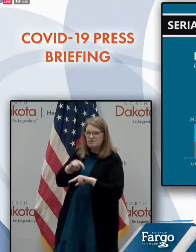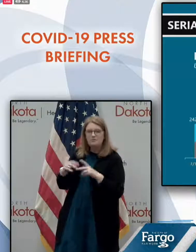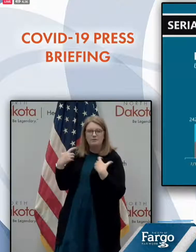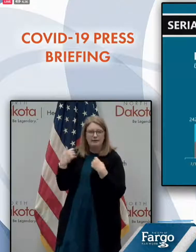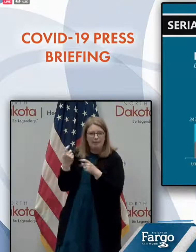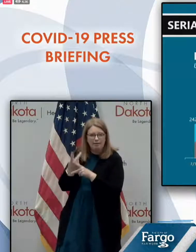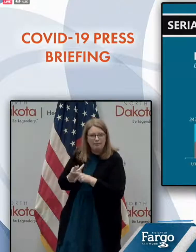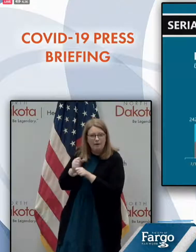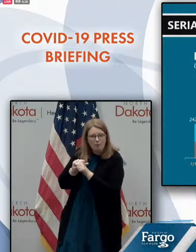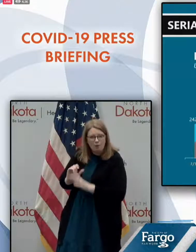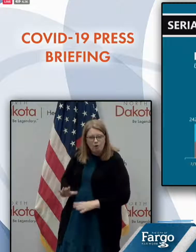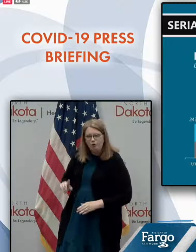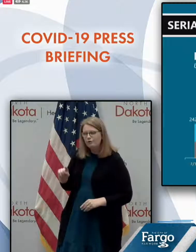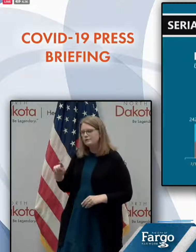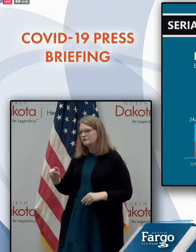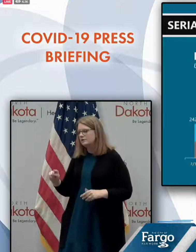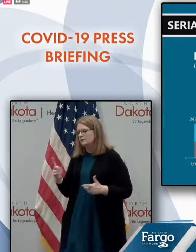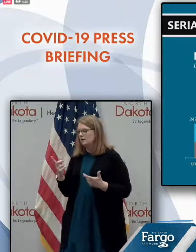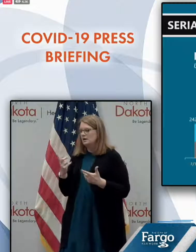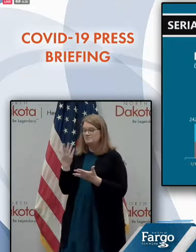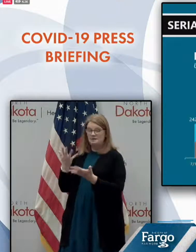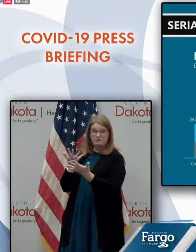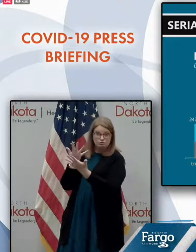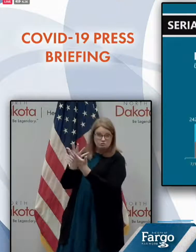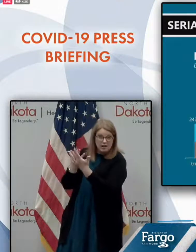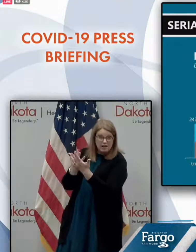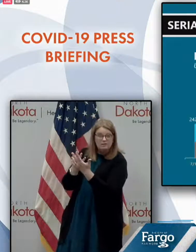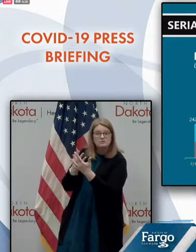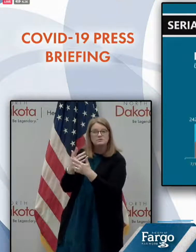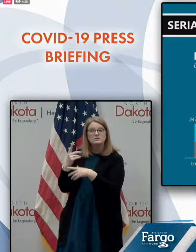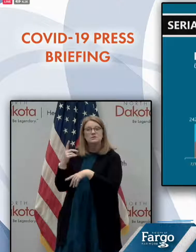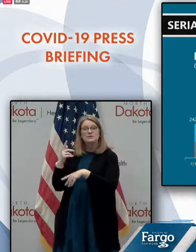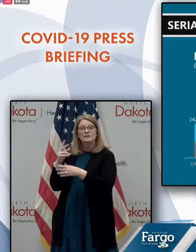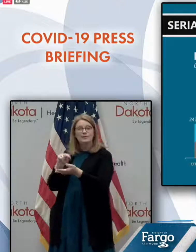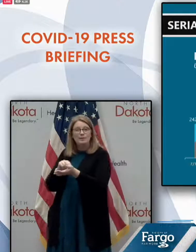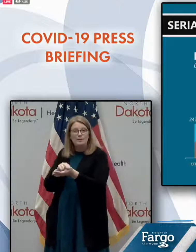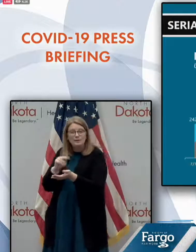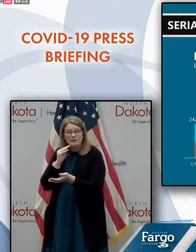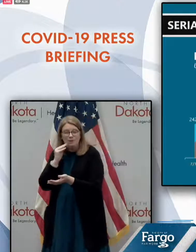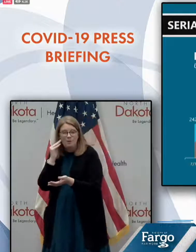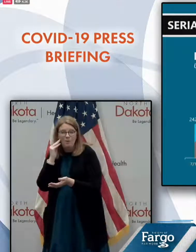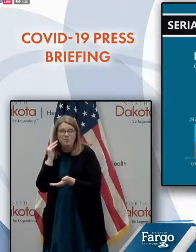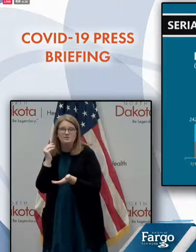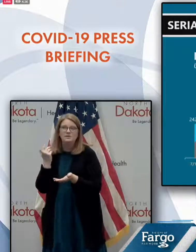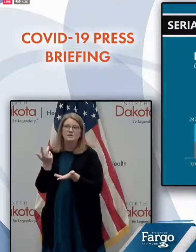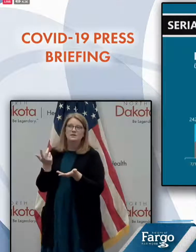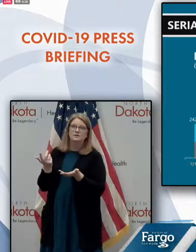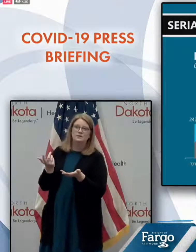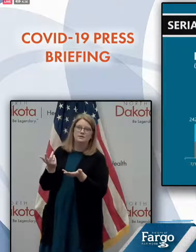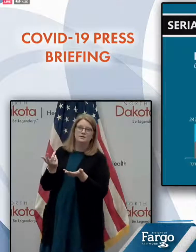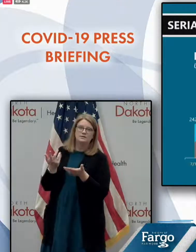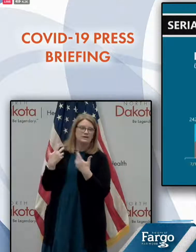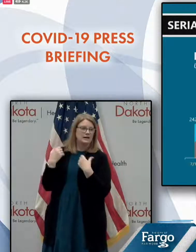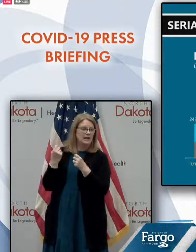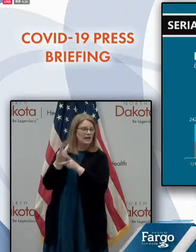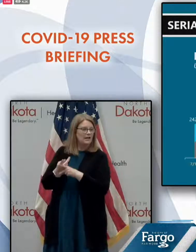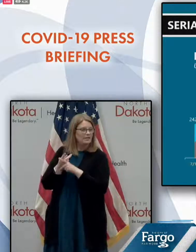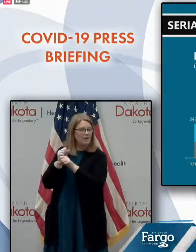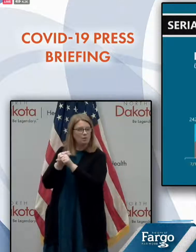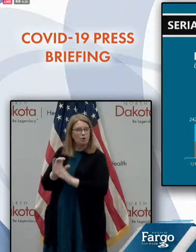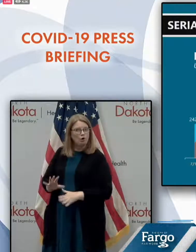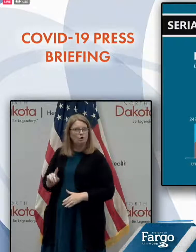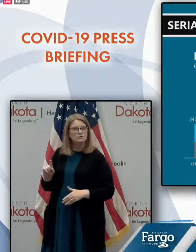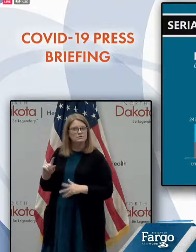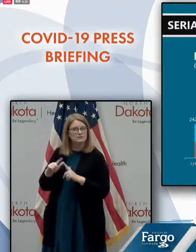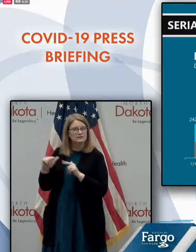across can be across corrections facilities, across long-term care residents, across healthcare workers,